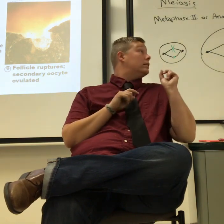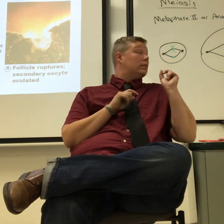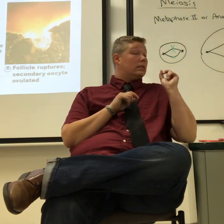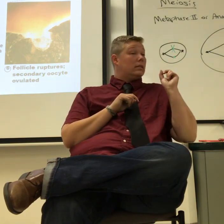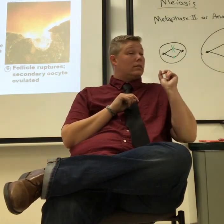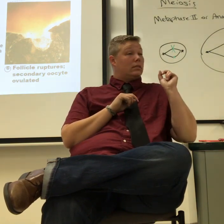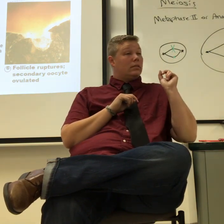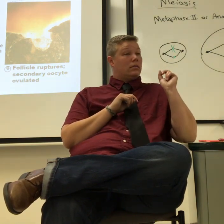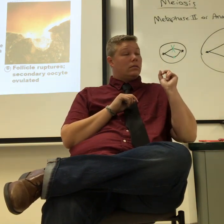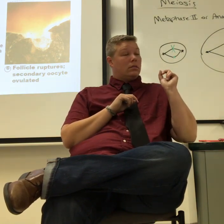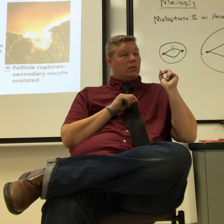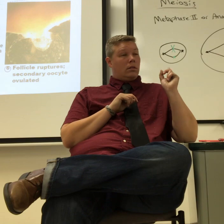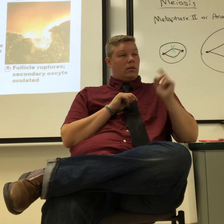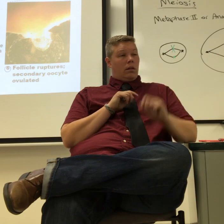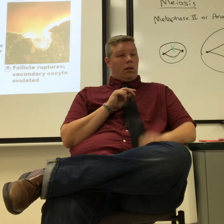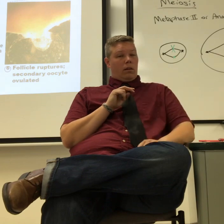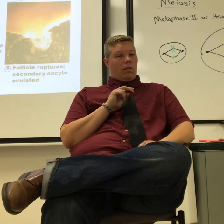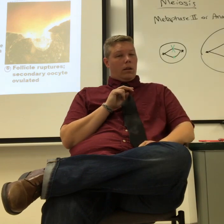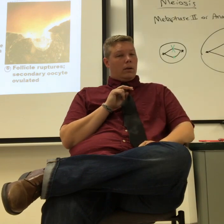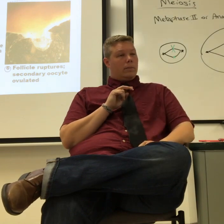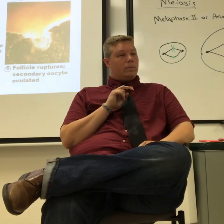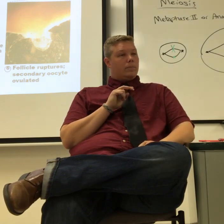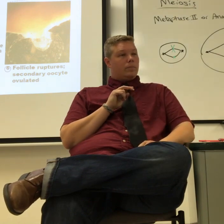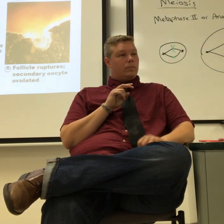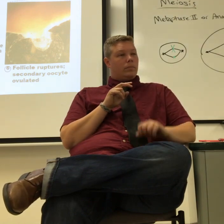Secondary oocyte stuck in